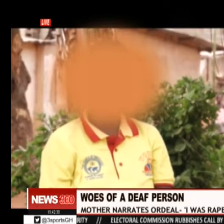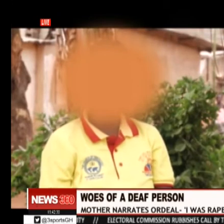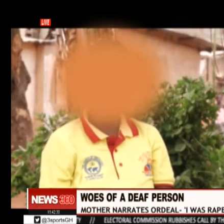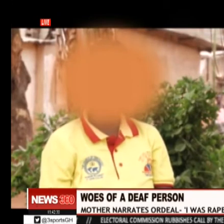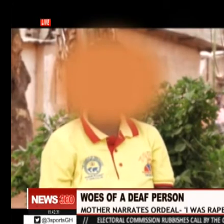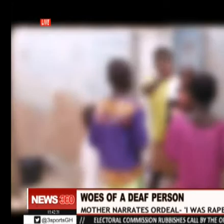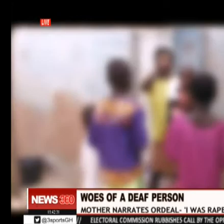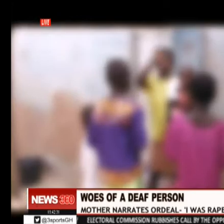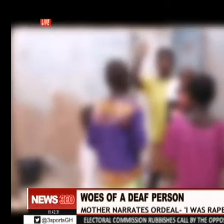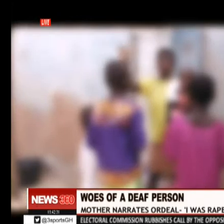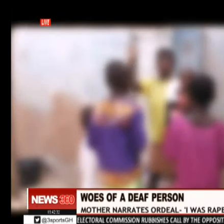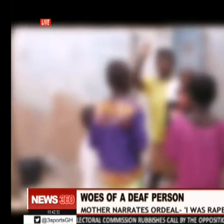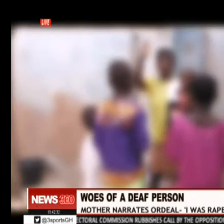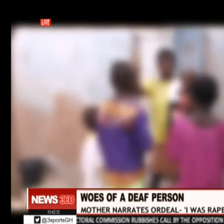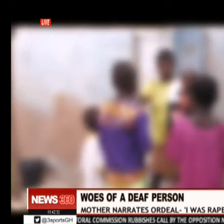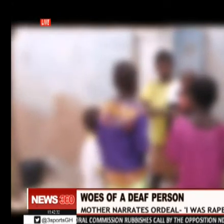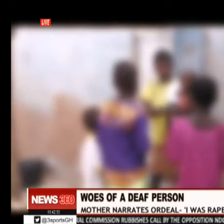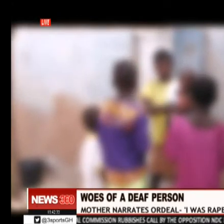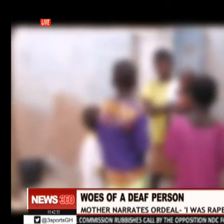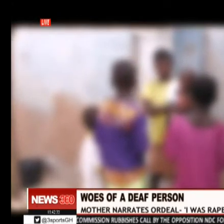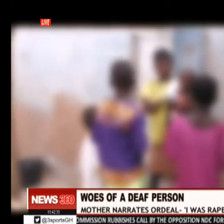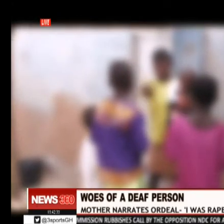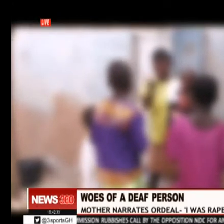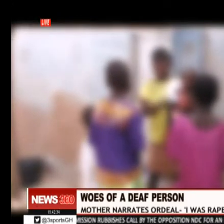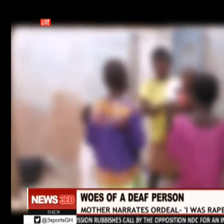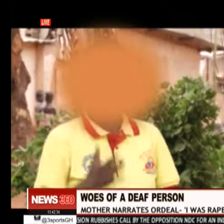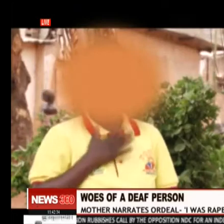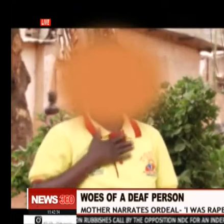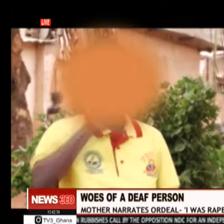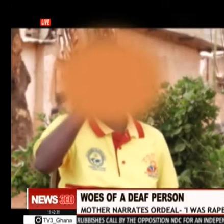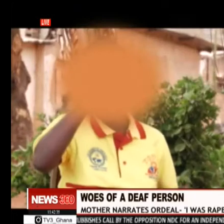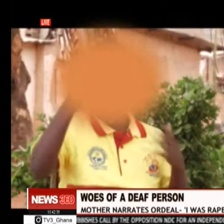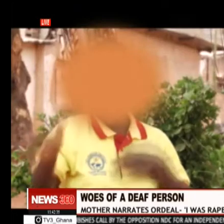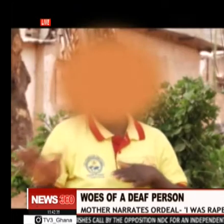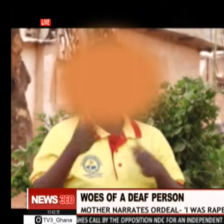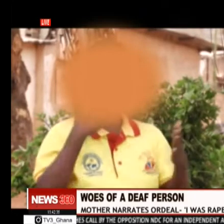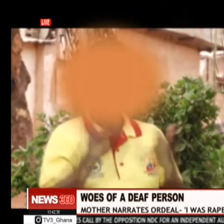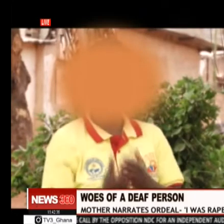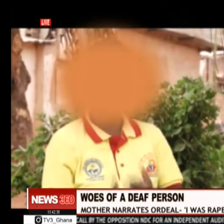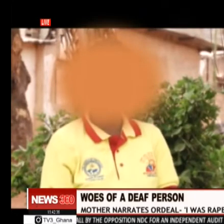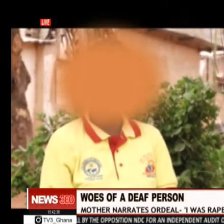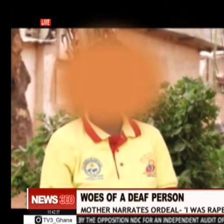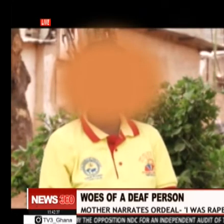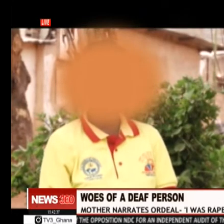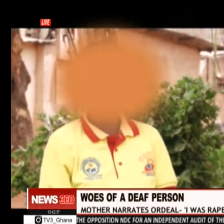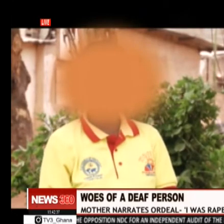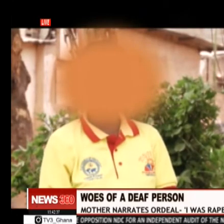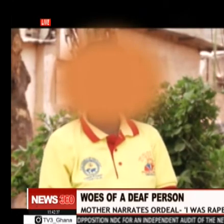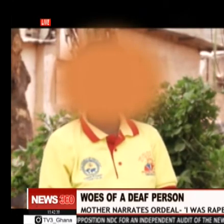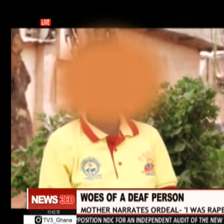all my children are born with hearing people yet they keep on deceiving me i sometimes get